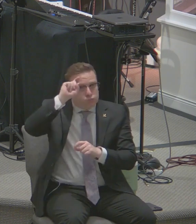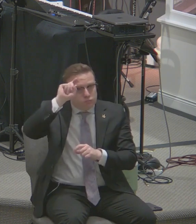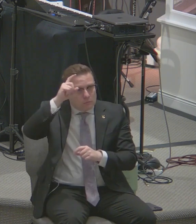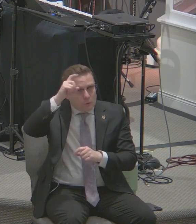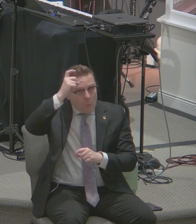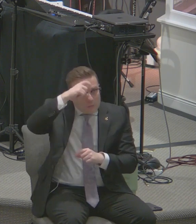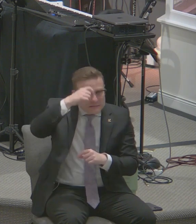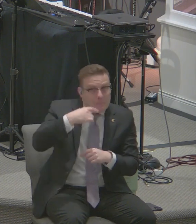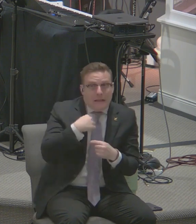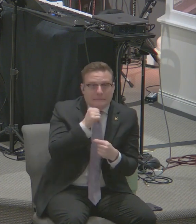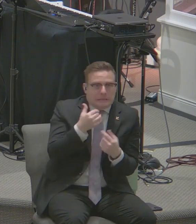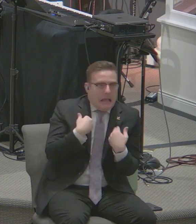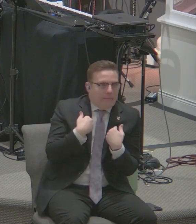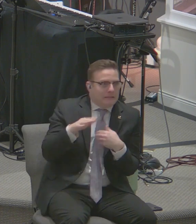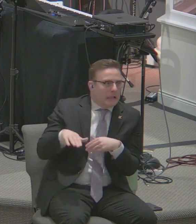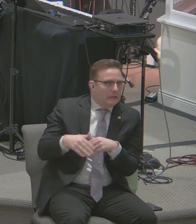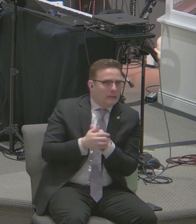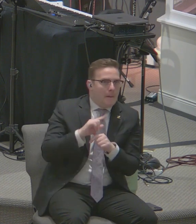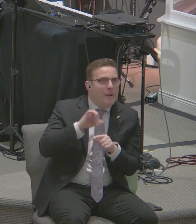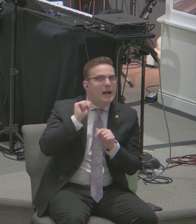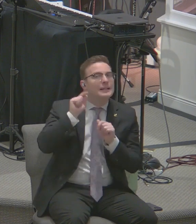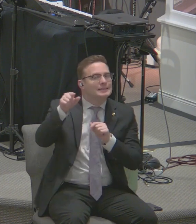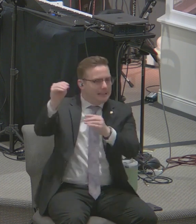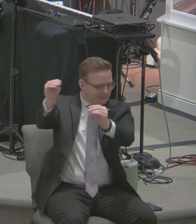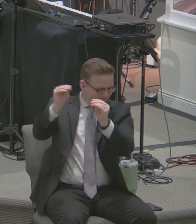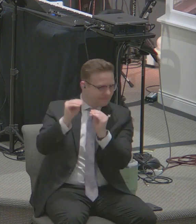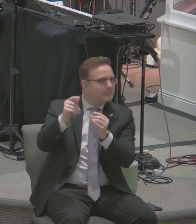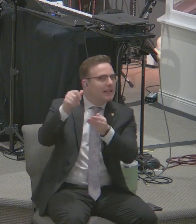I don't have yet.